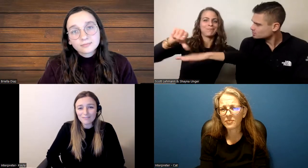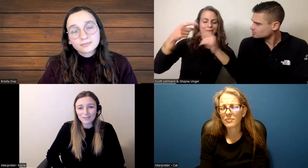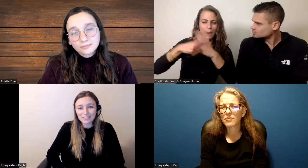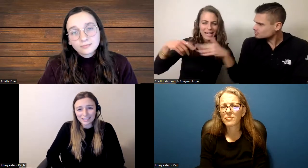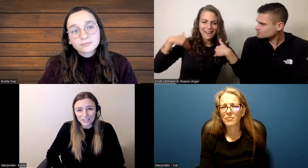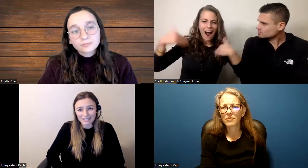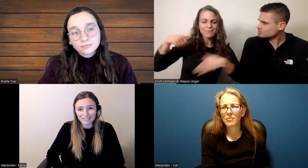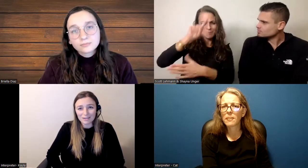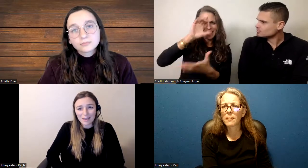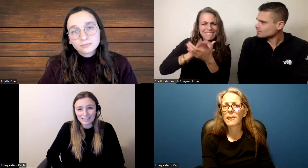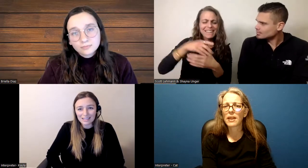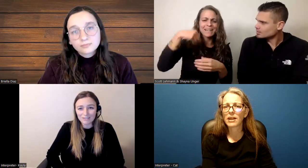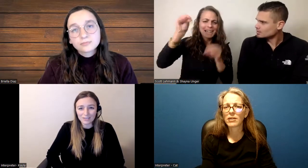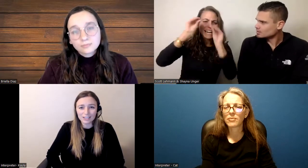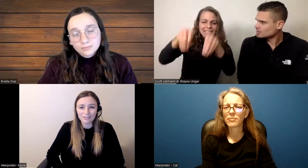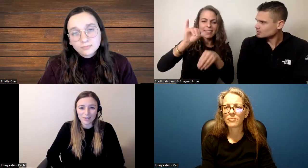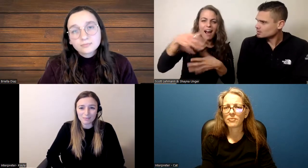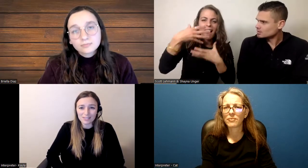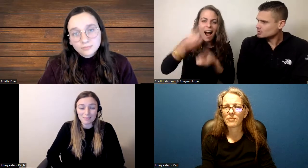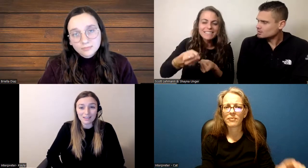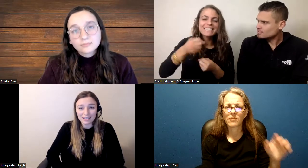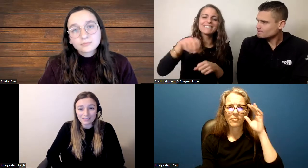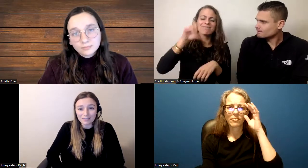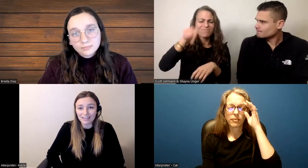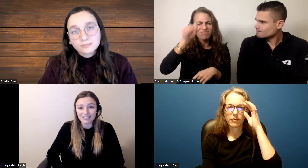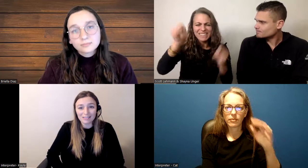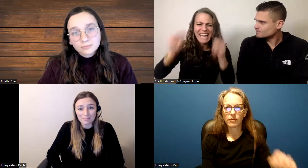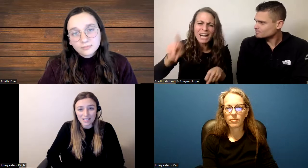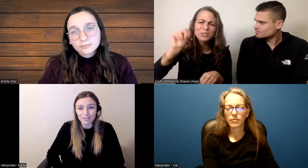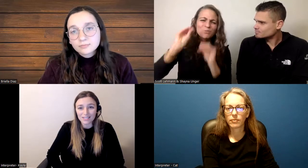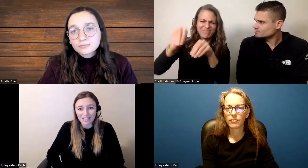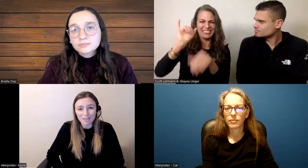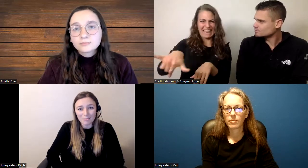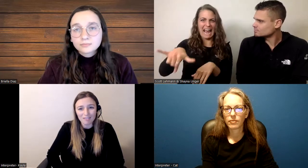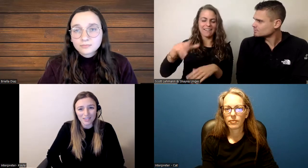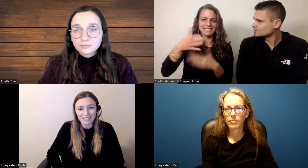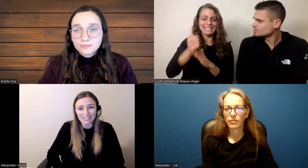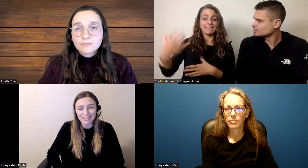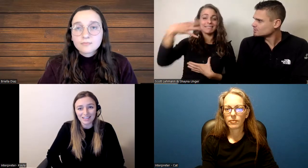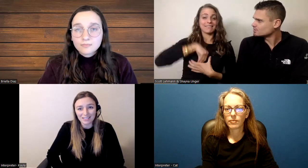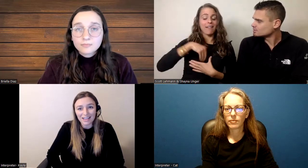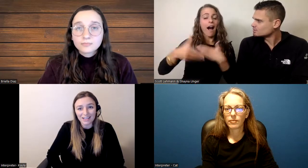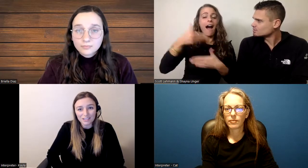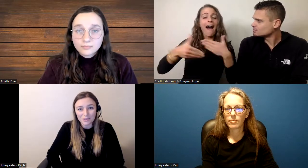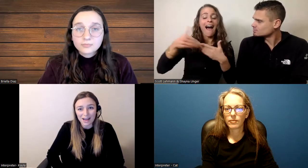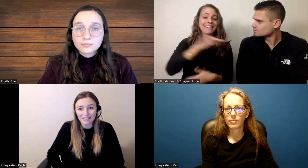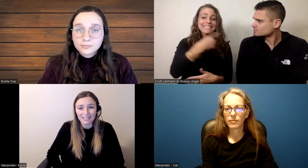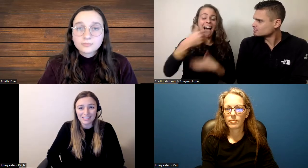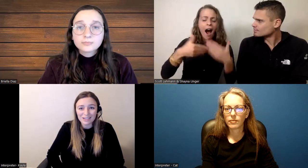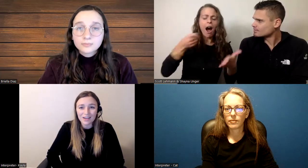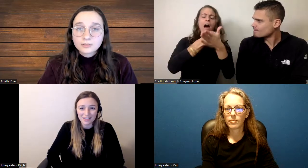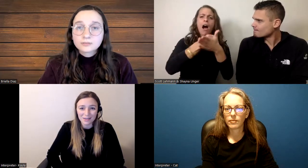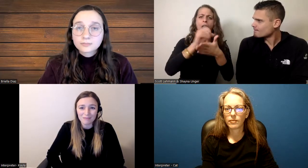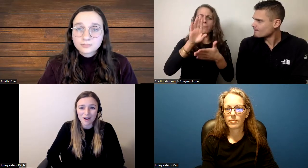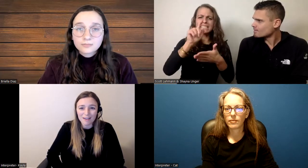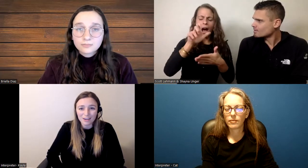building that foundation, painting that foundation for them to believe in themselves and give them confidence that they can do that and